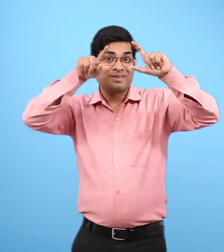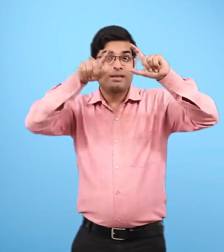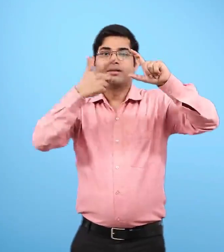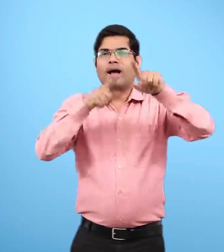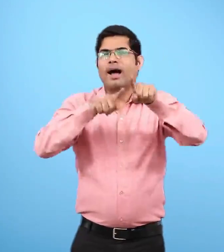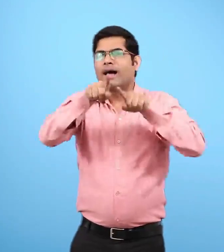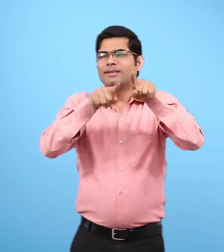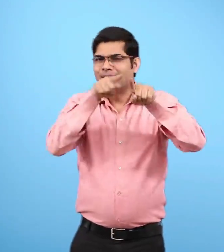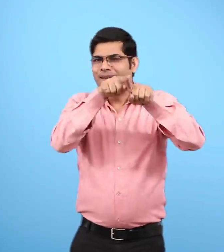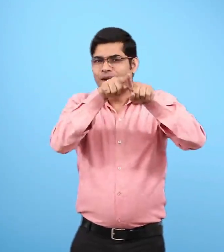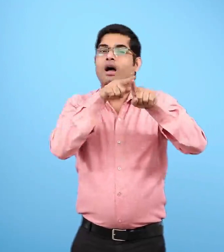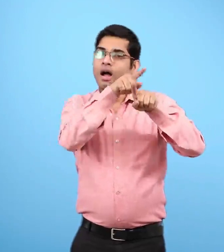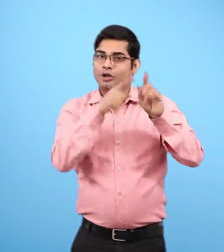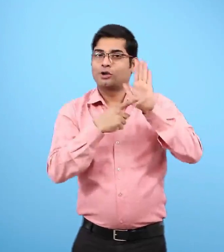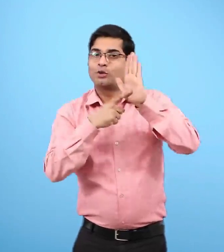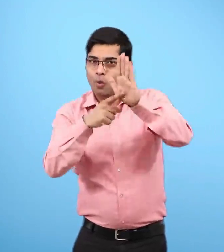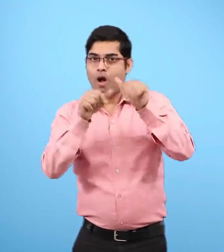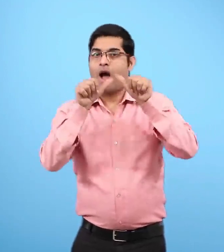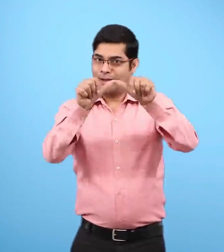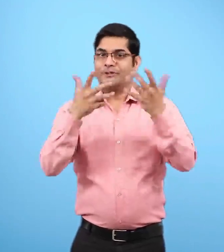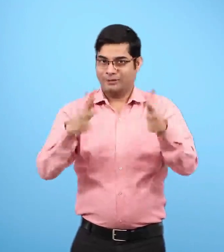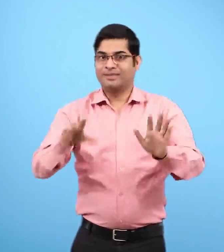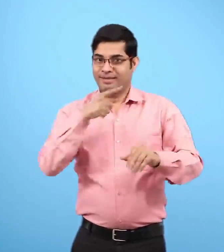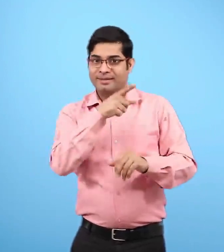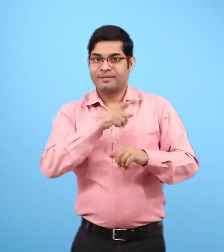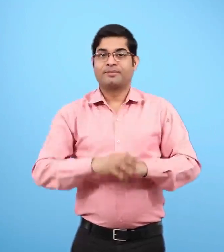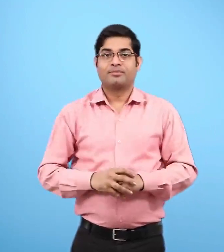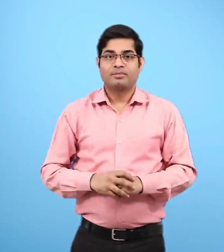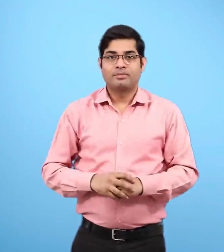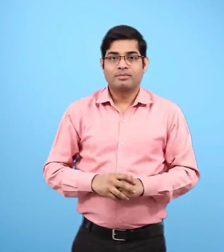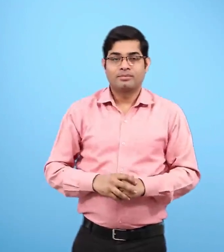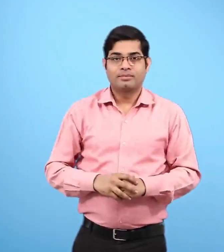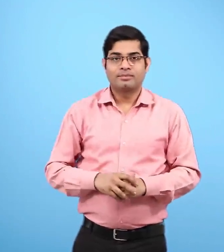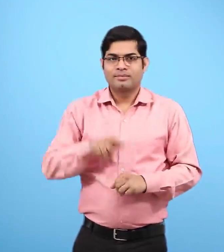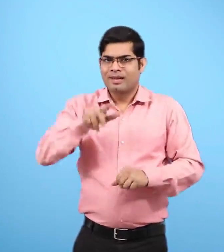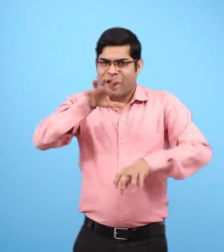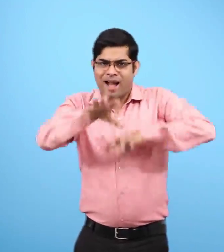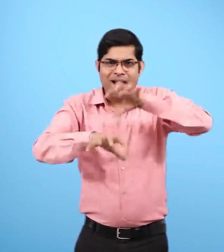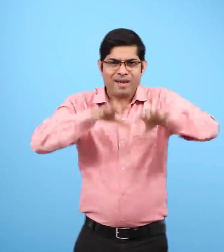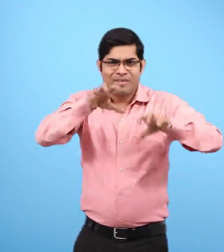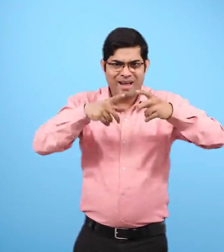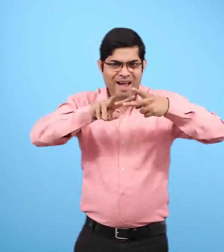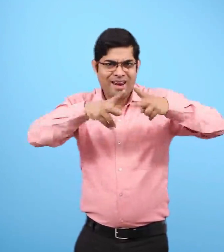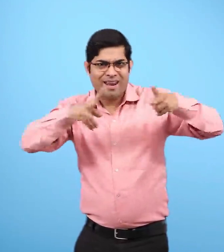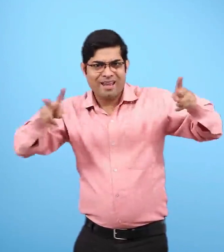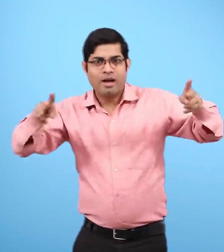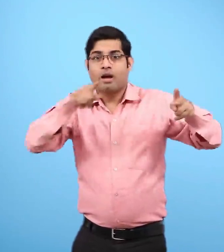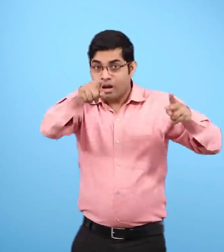Part 1 question is solved as an example. Let's become familiar with